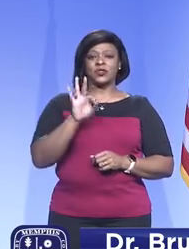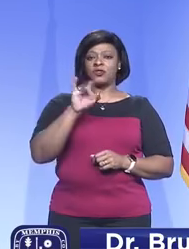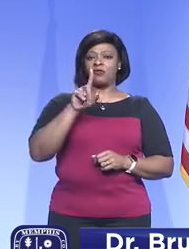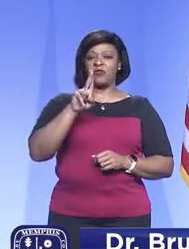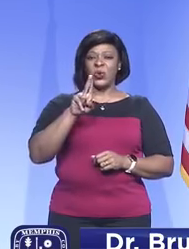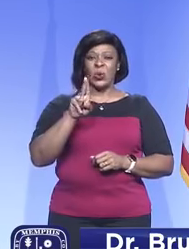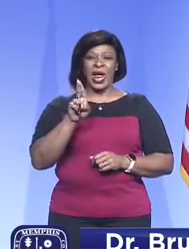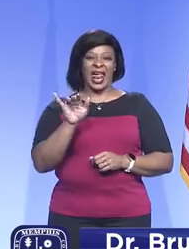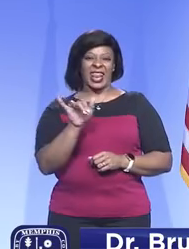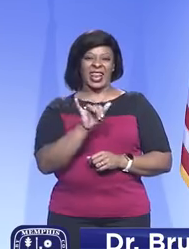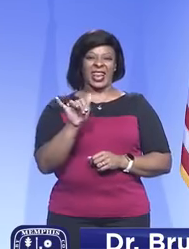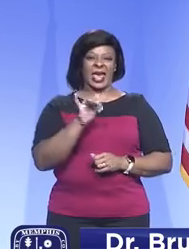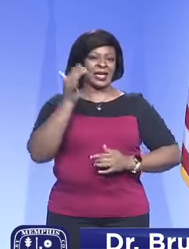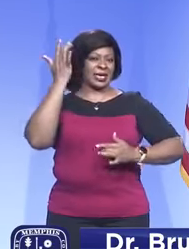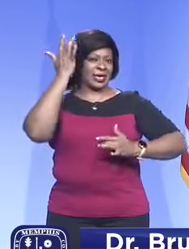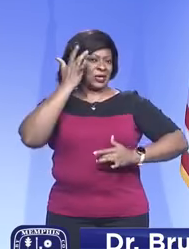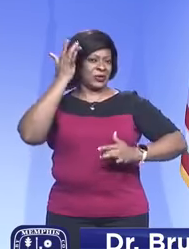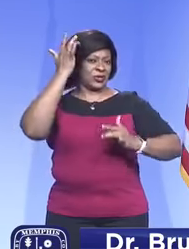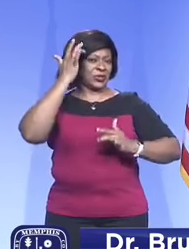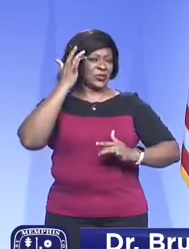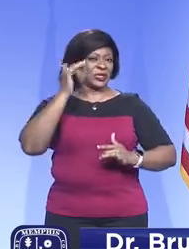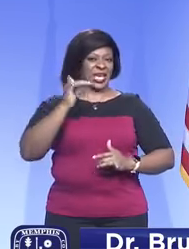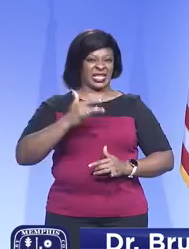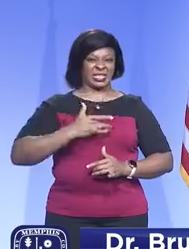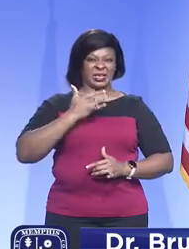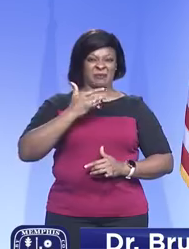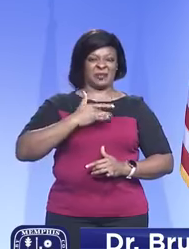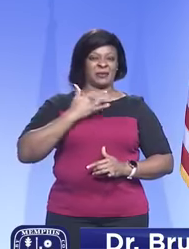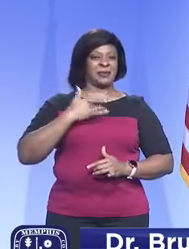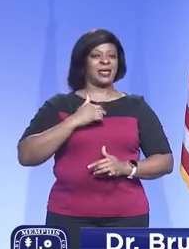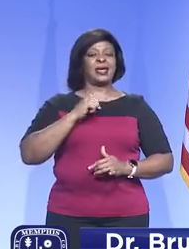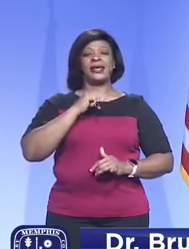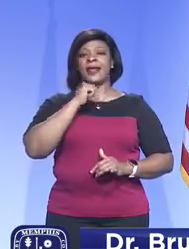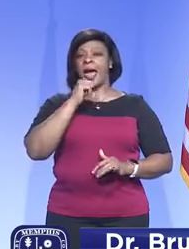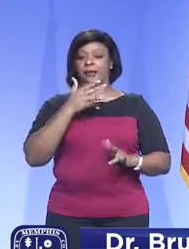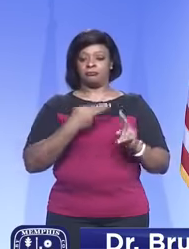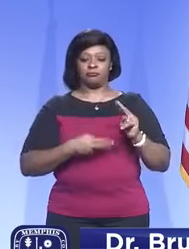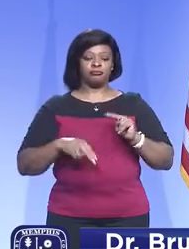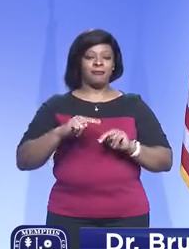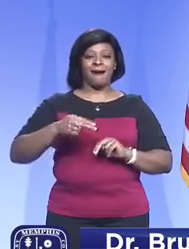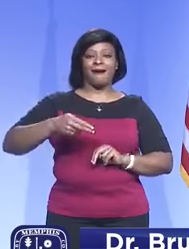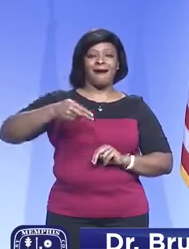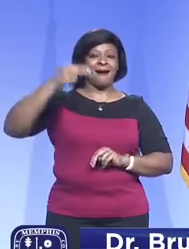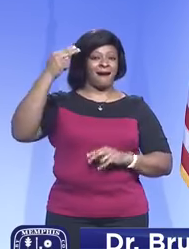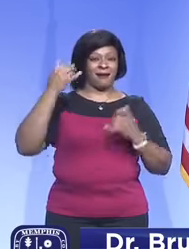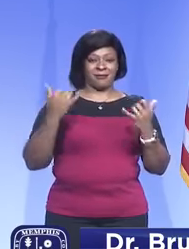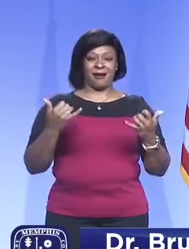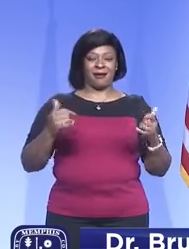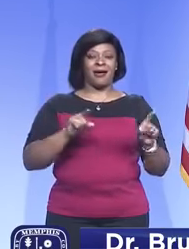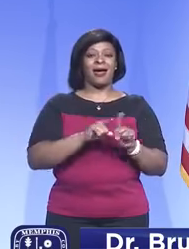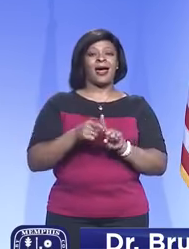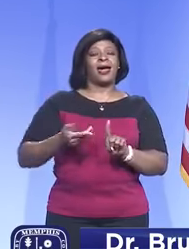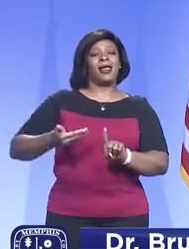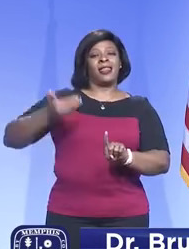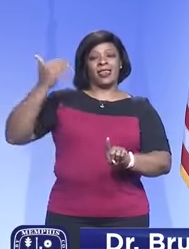flu-like illnesses or symptoms aren't as high now as they were, say, last year this